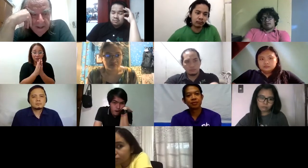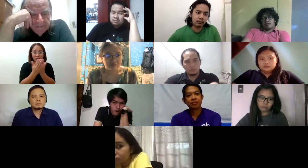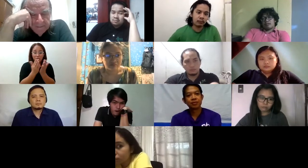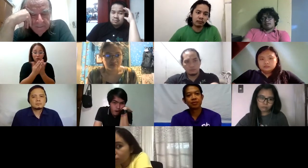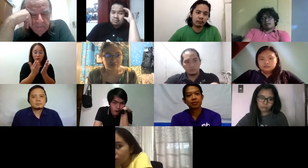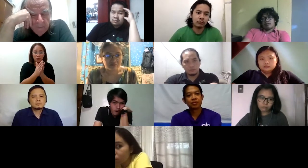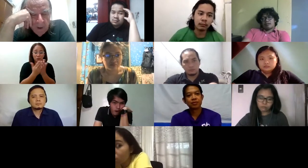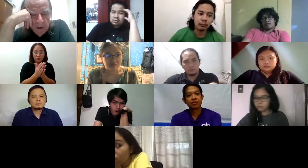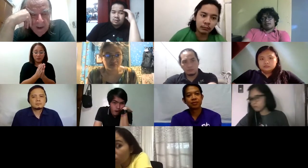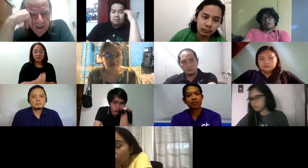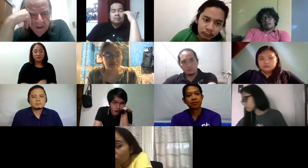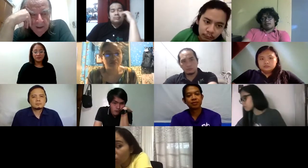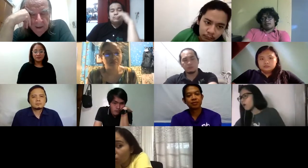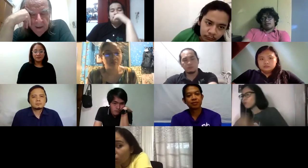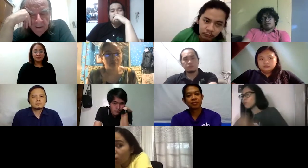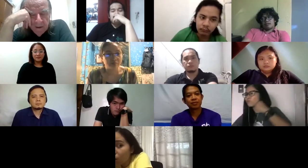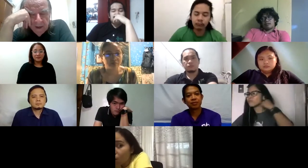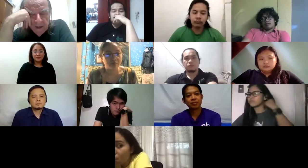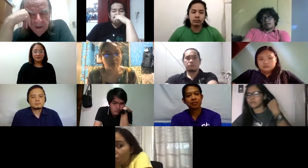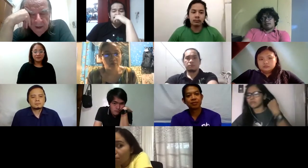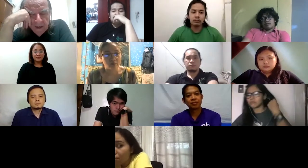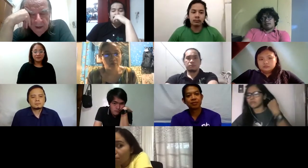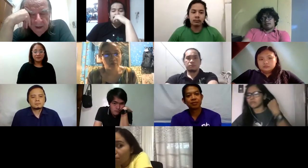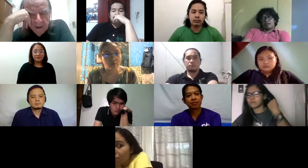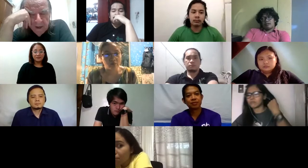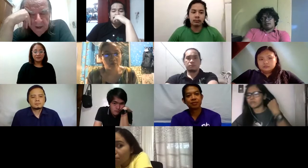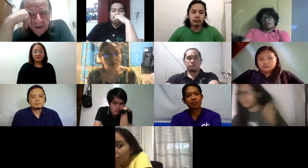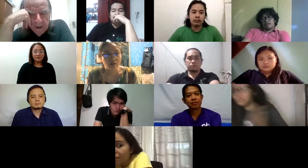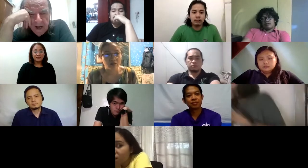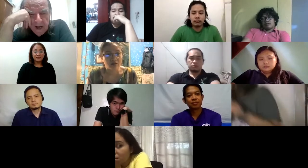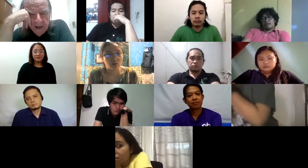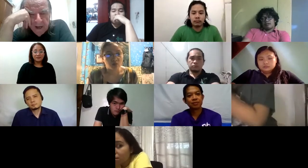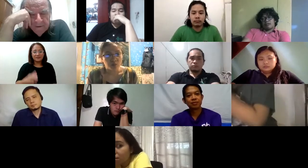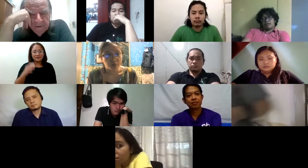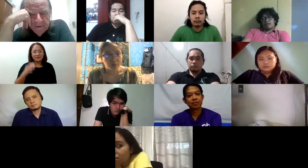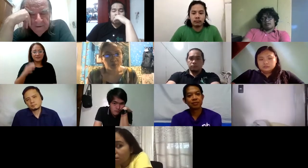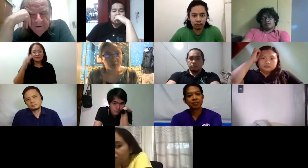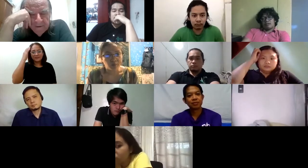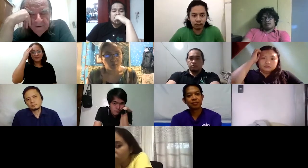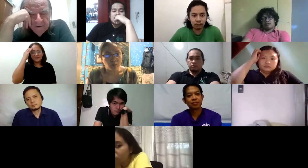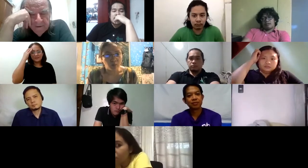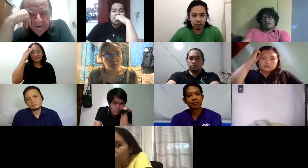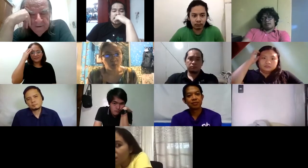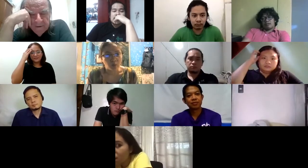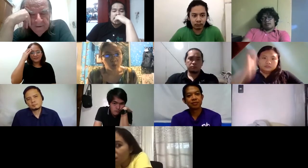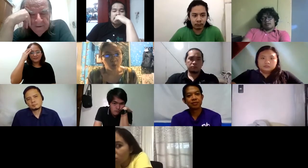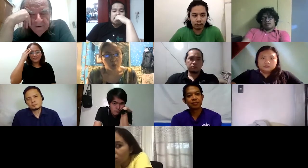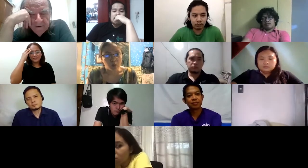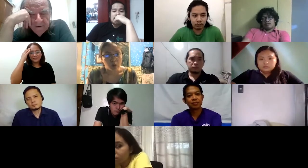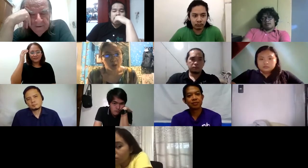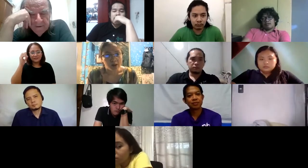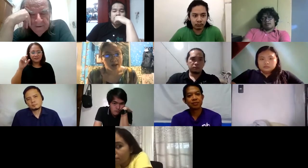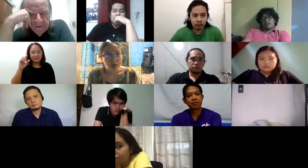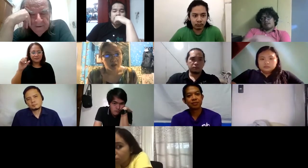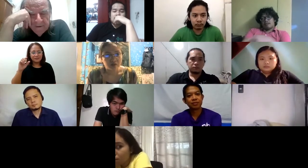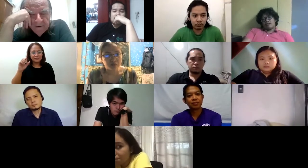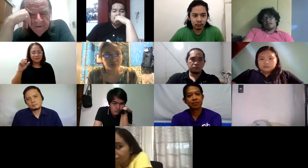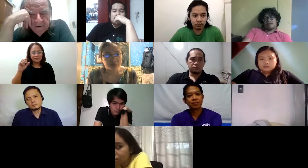basically, the kind of signing you get